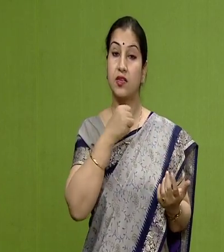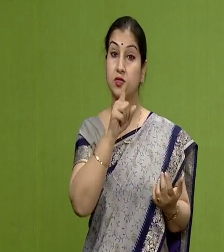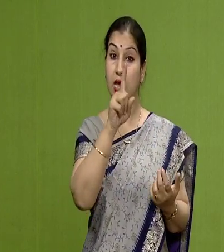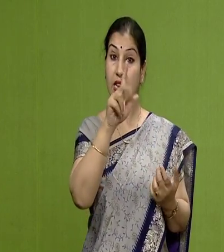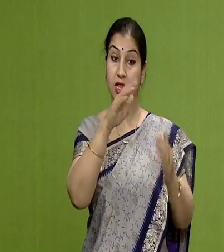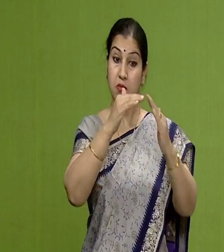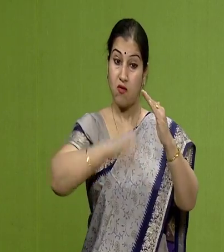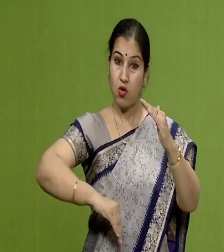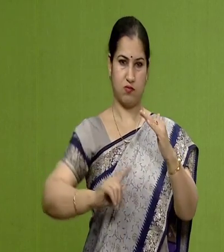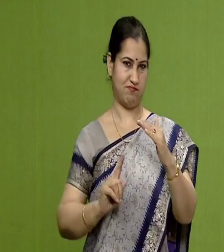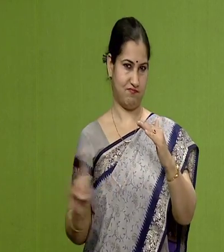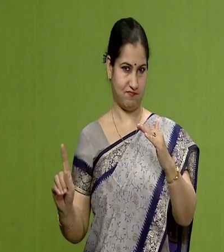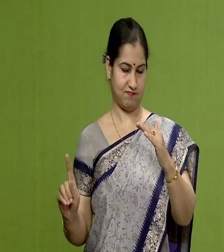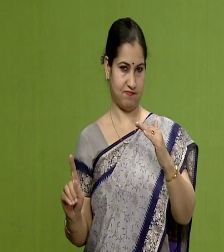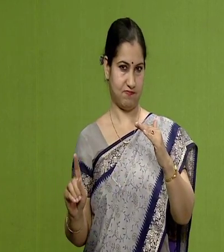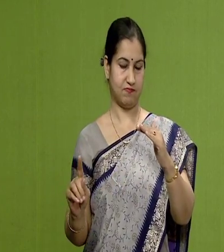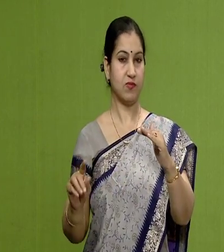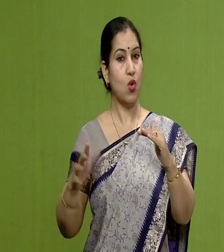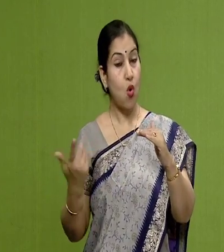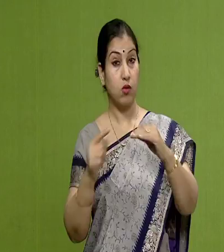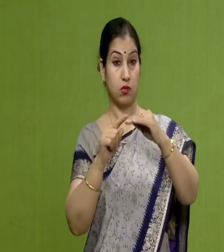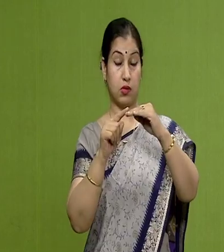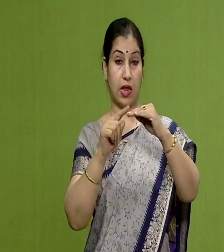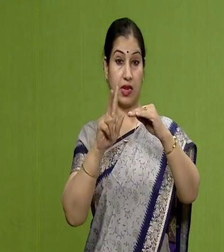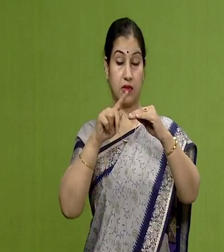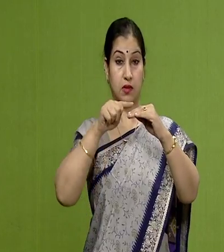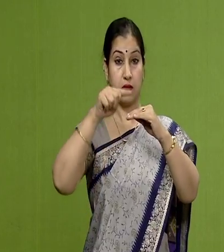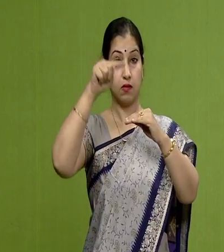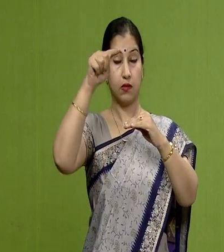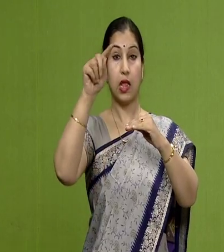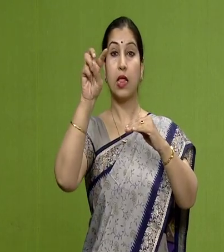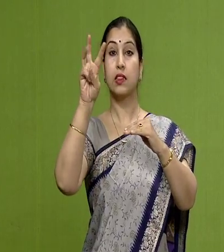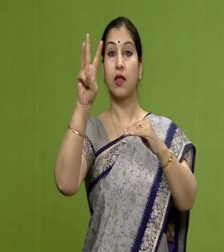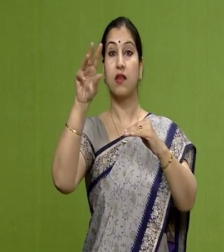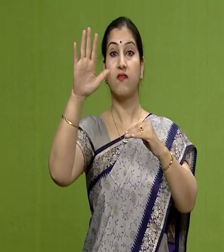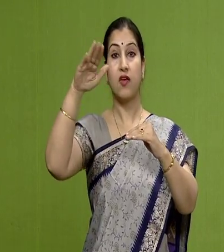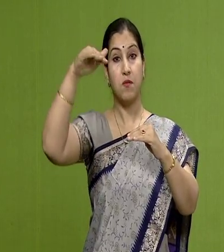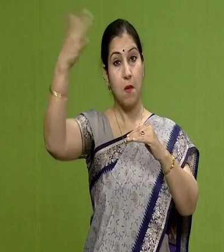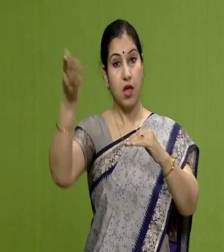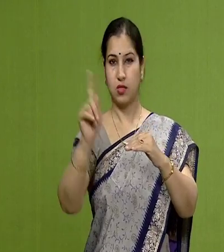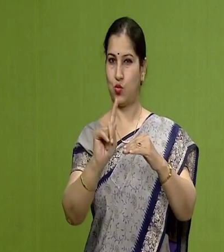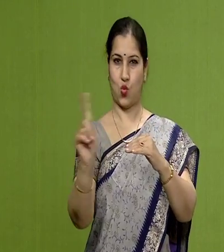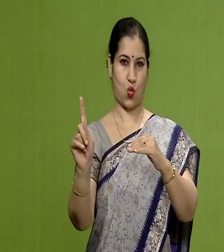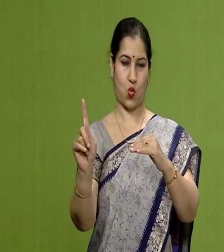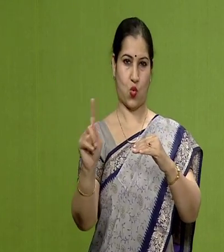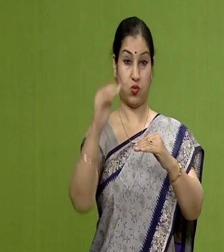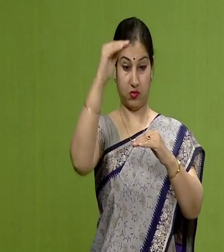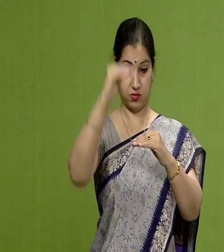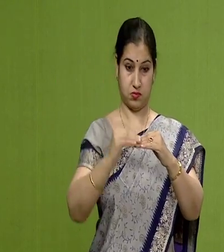18 years or after 35 years is not advisable